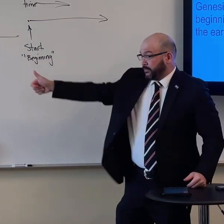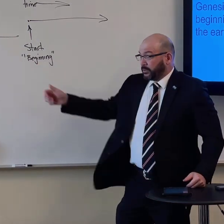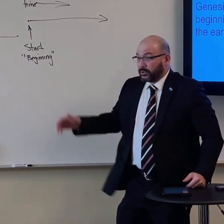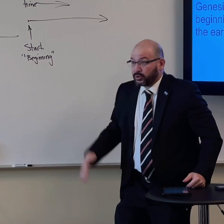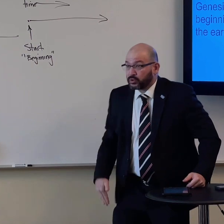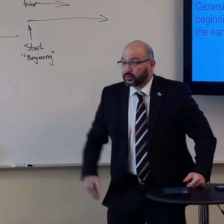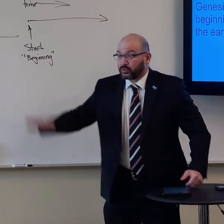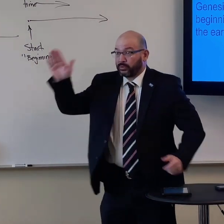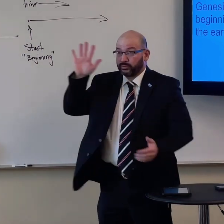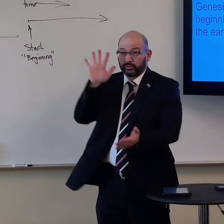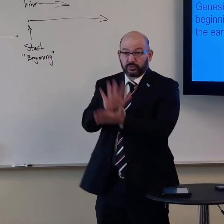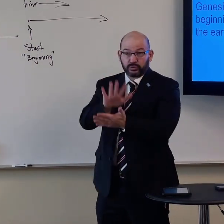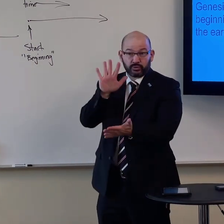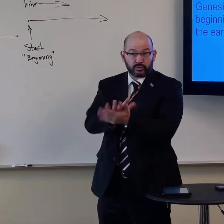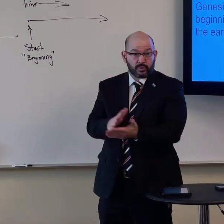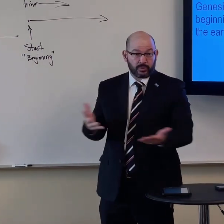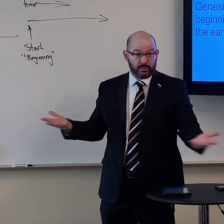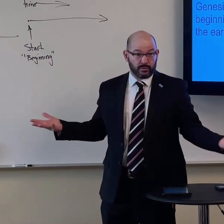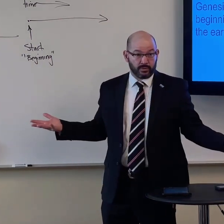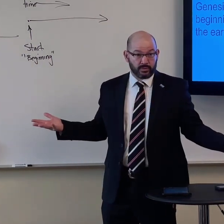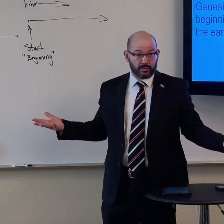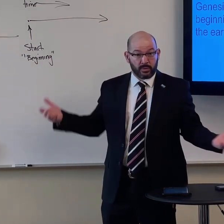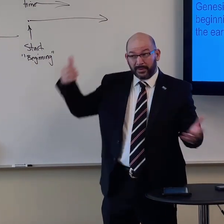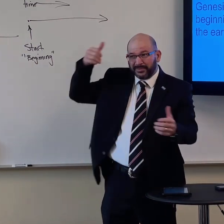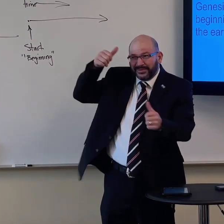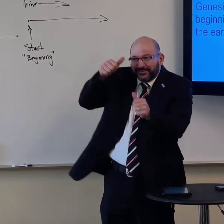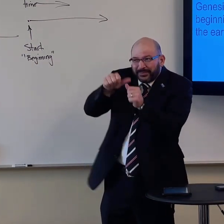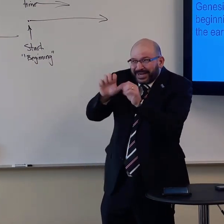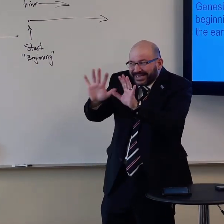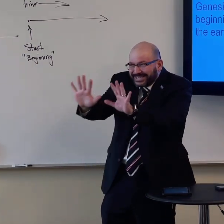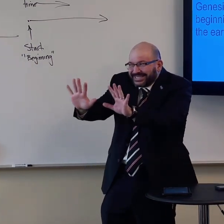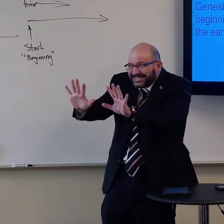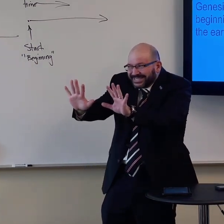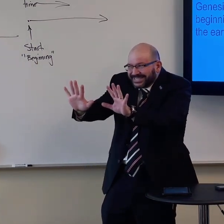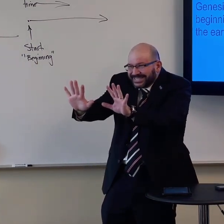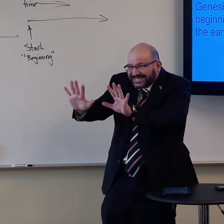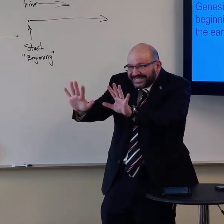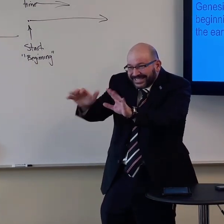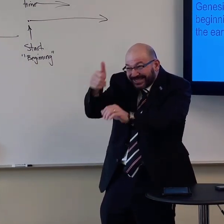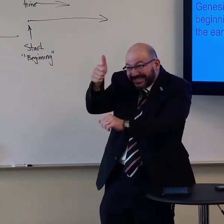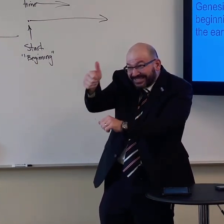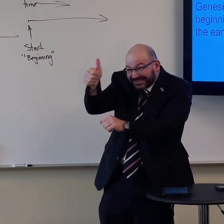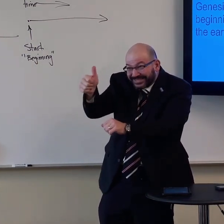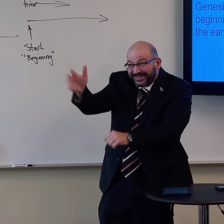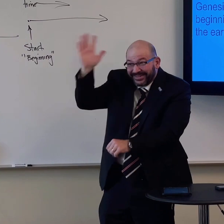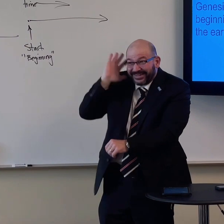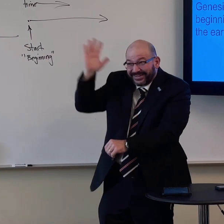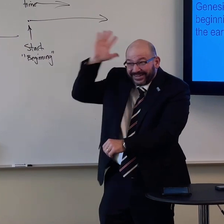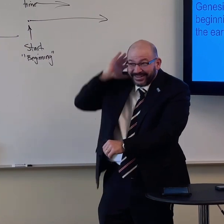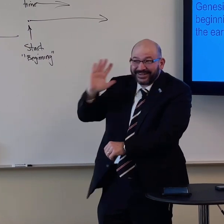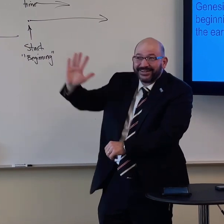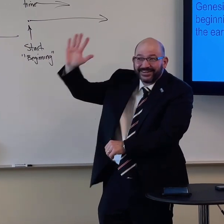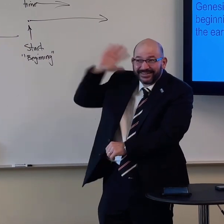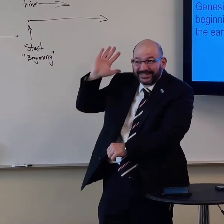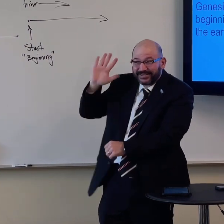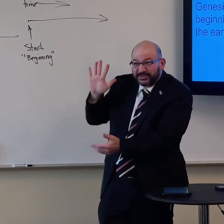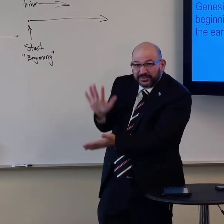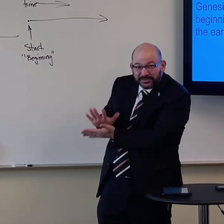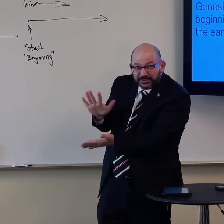So ask yourself, you grew up in school? Remember, let's see, yourself, a long time ago,